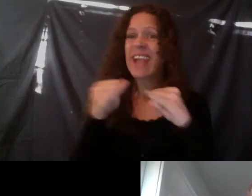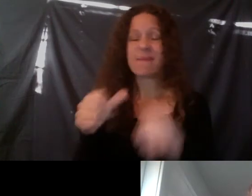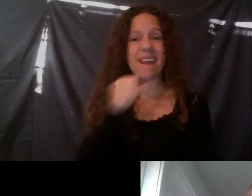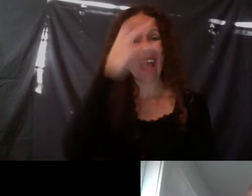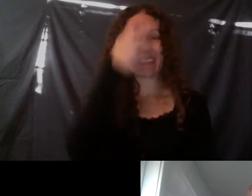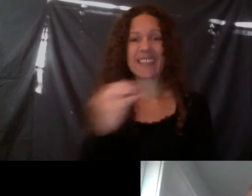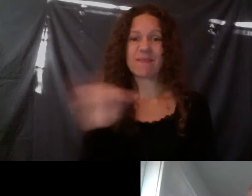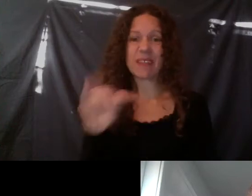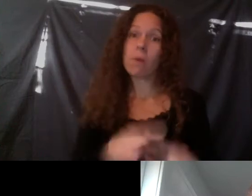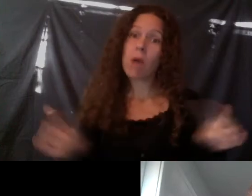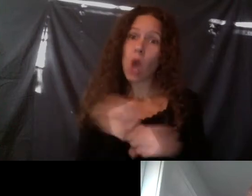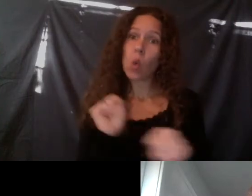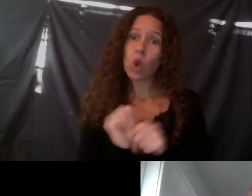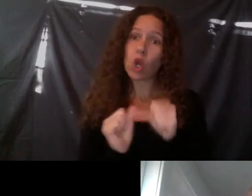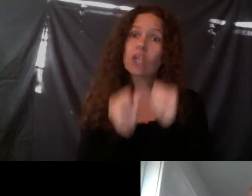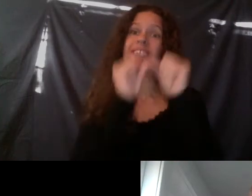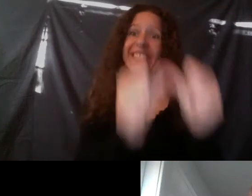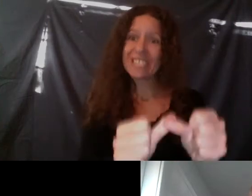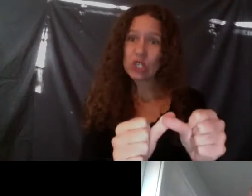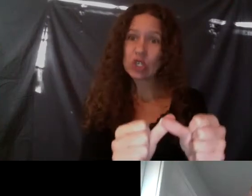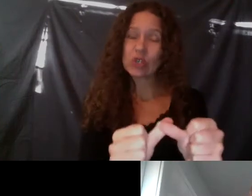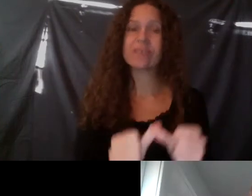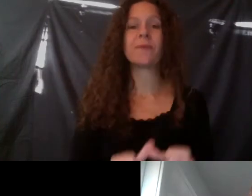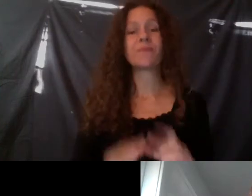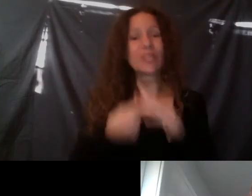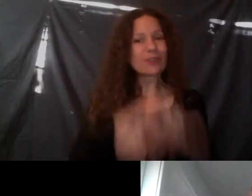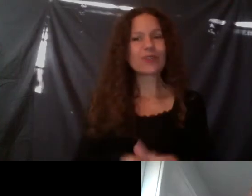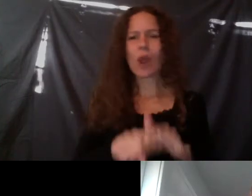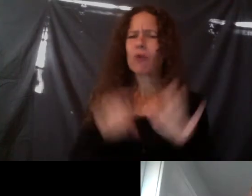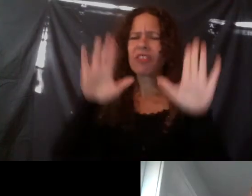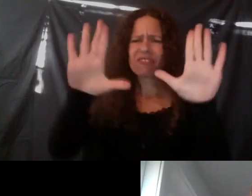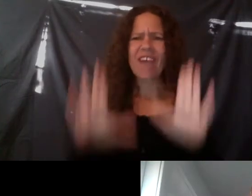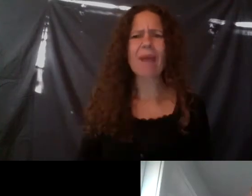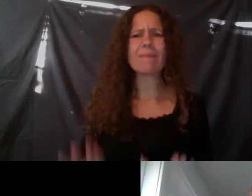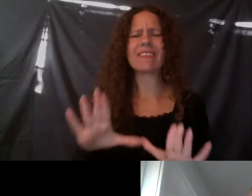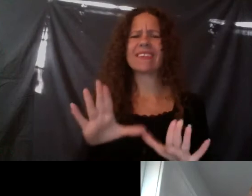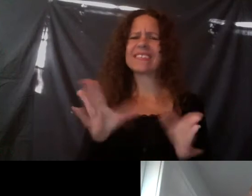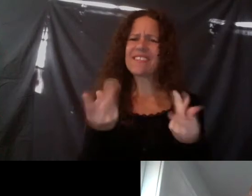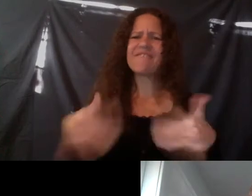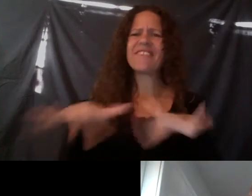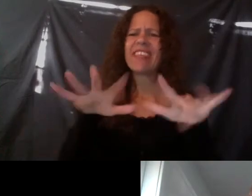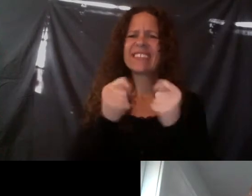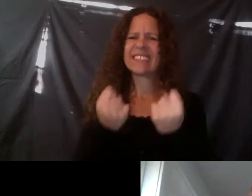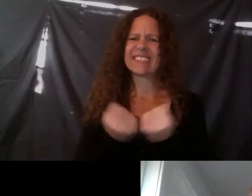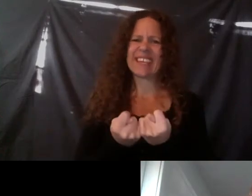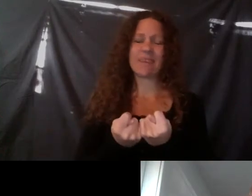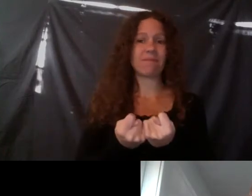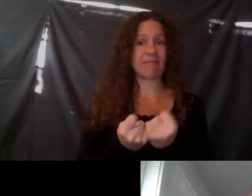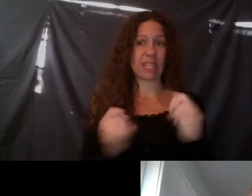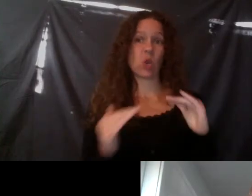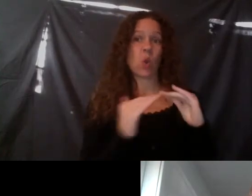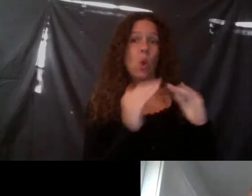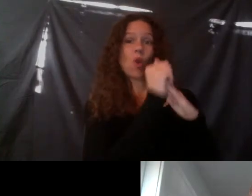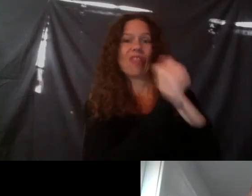work continues. And let's start off with our fabulous field team that has been co-led